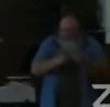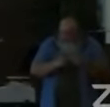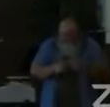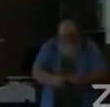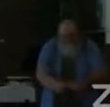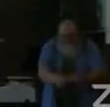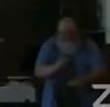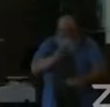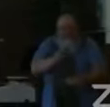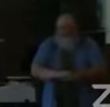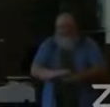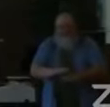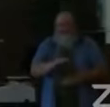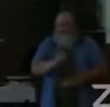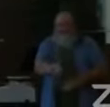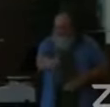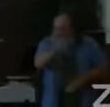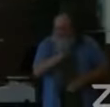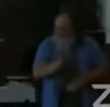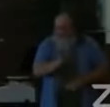Because nobody can compare to God.